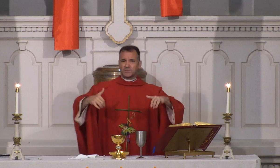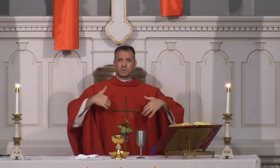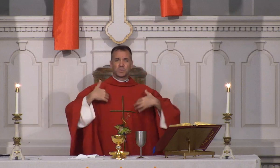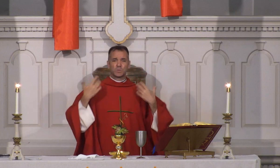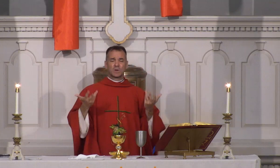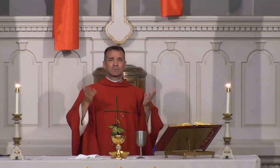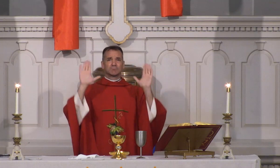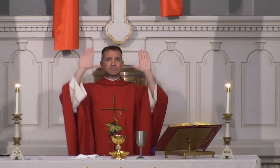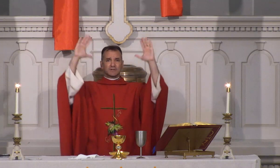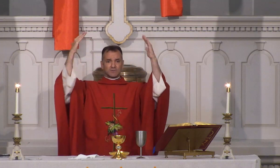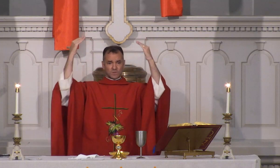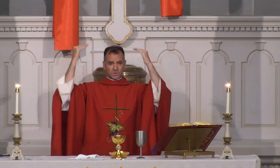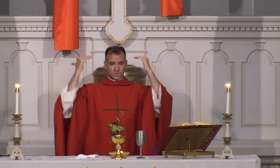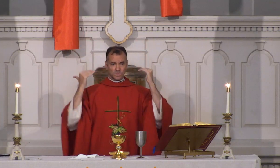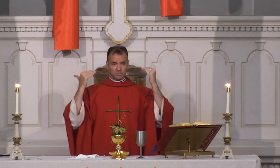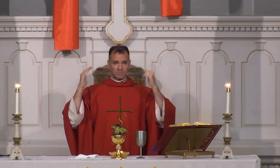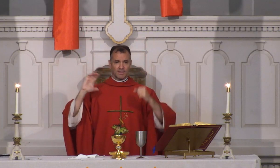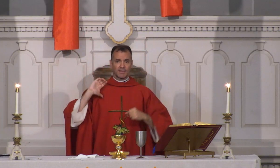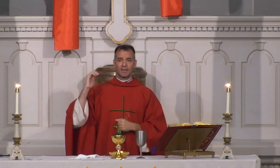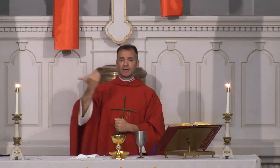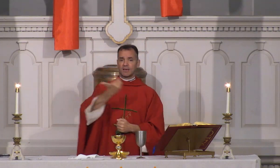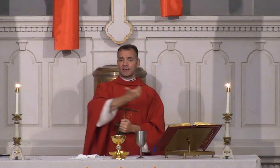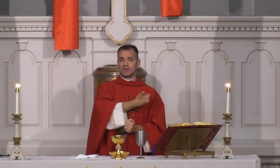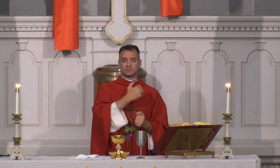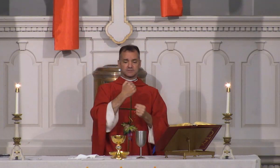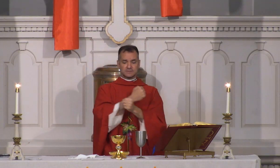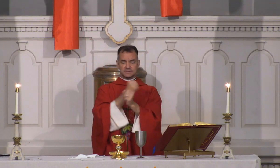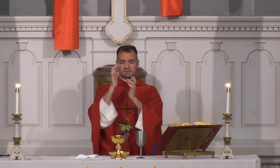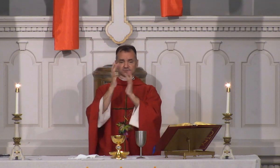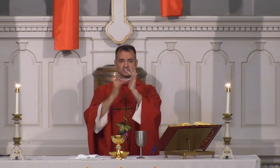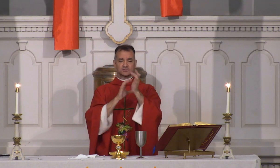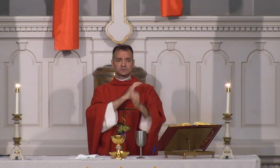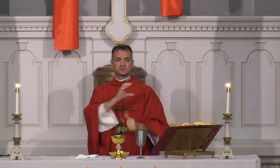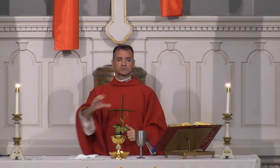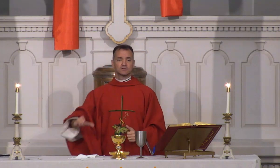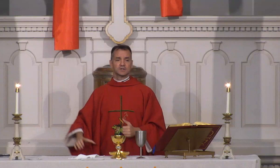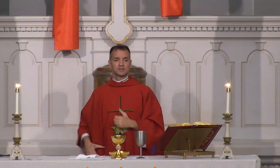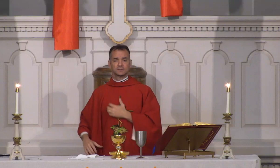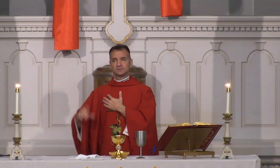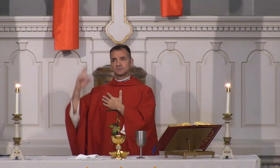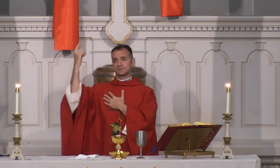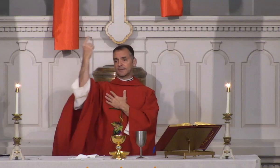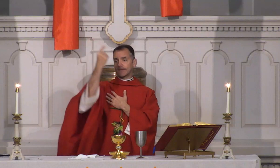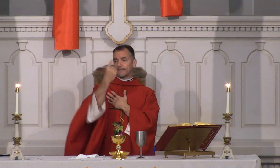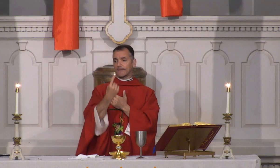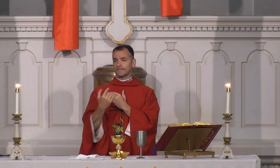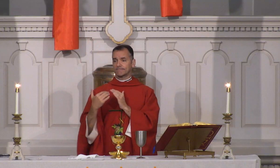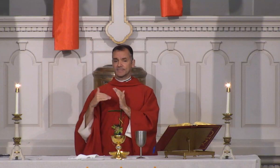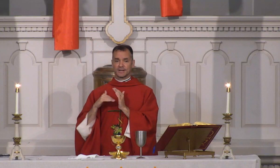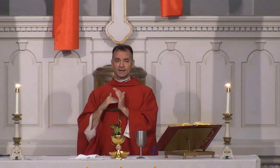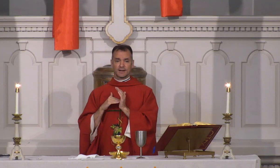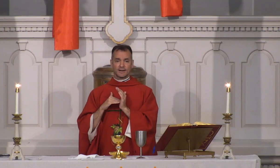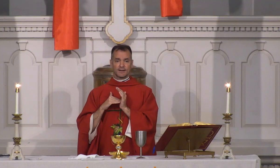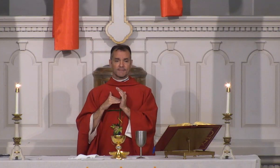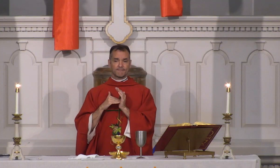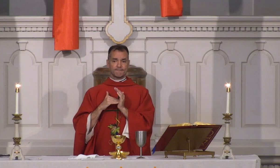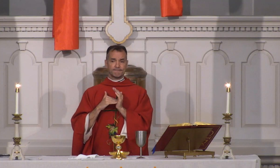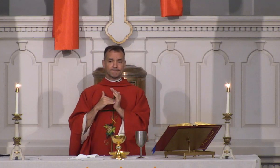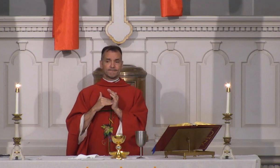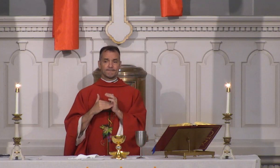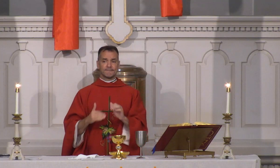be always free from sin and safe from all distress as we await the blessed hope and the coming of our Savior, Jesus